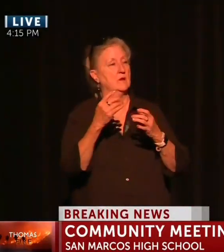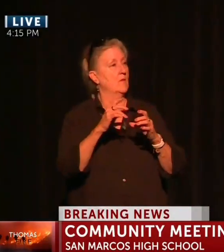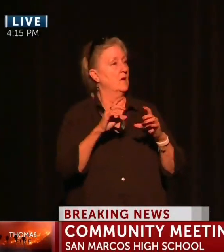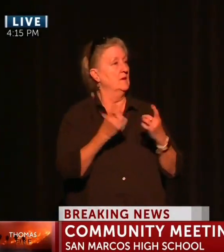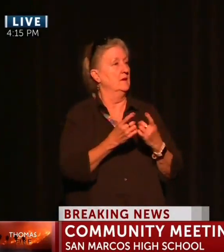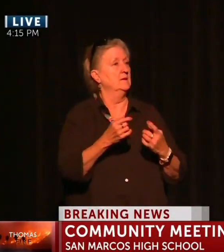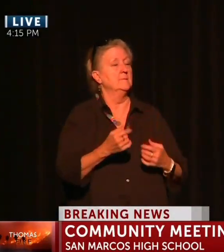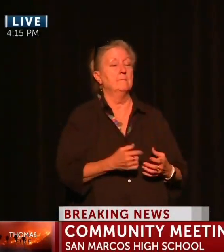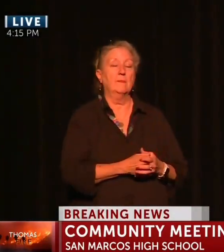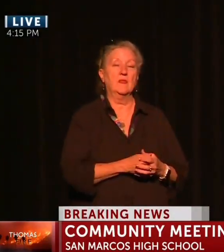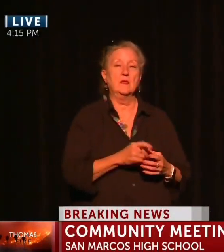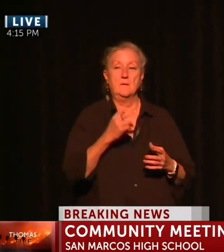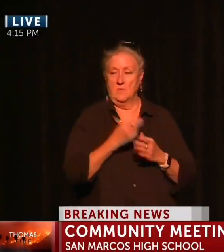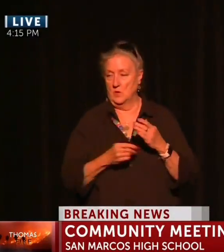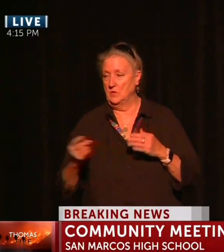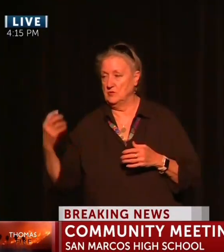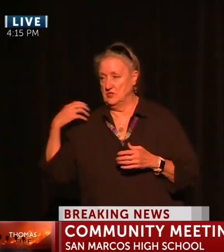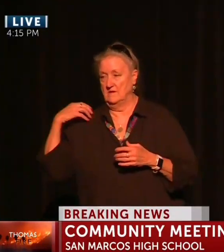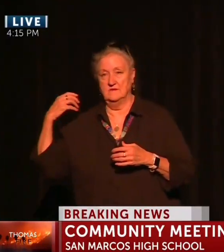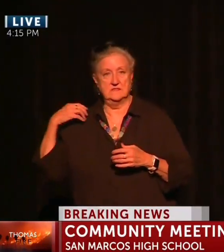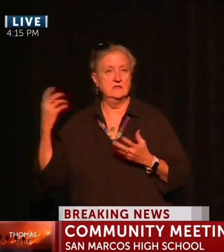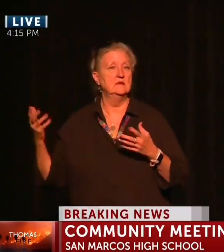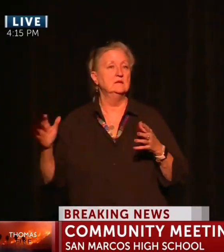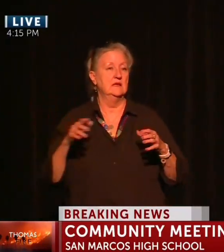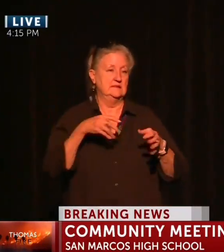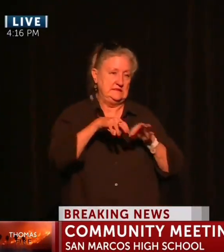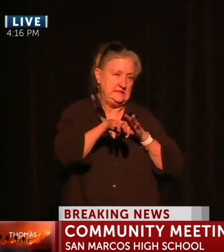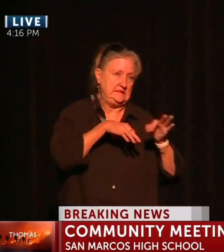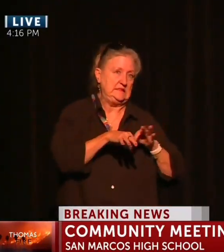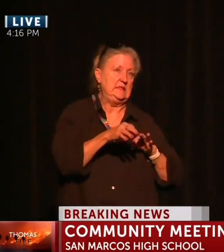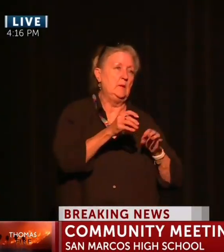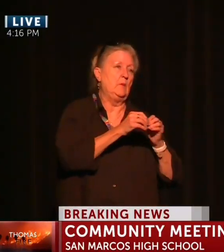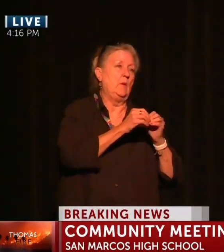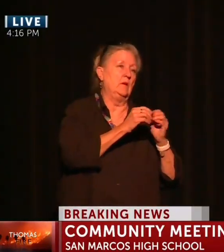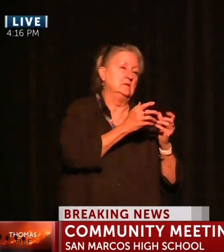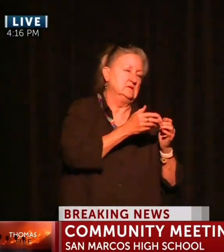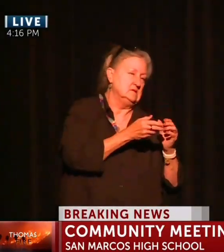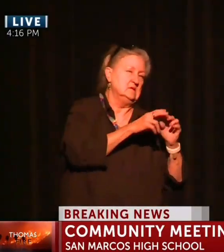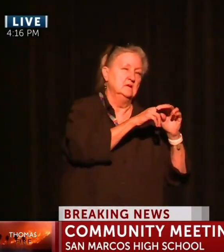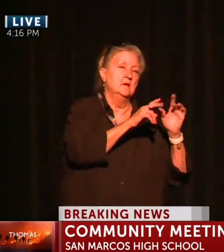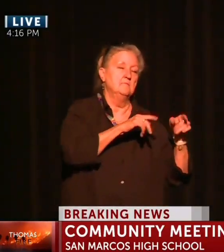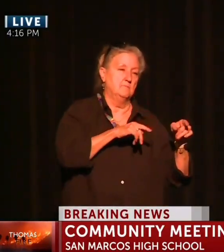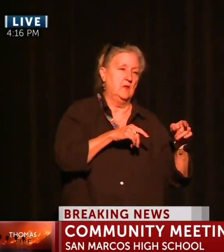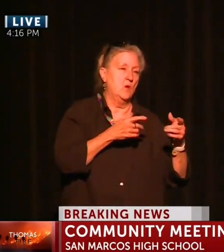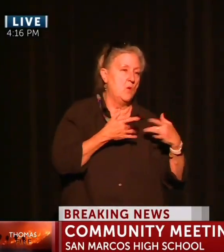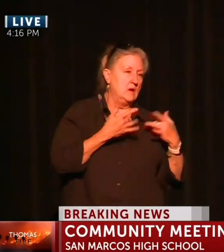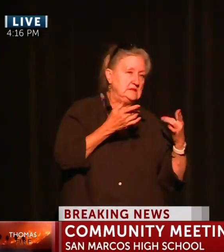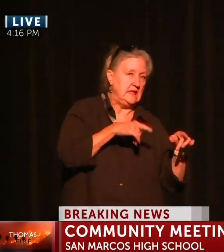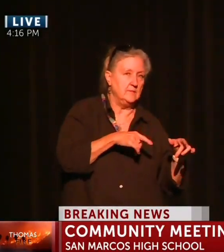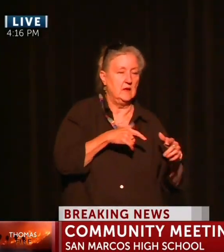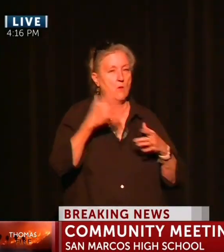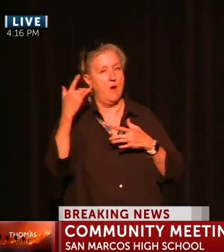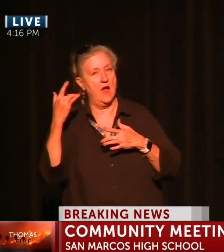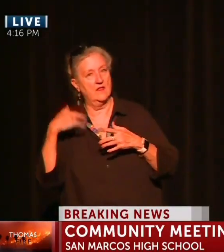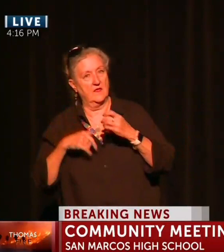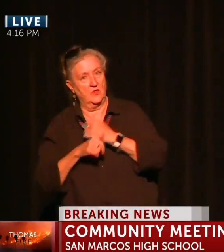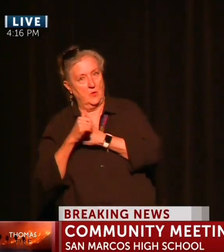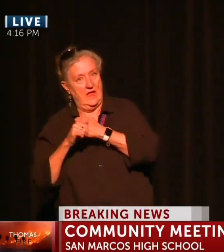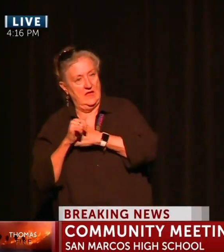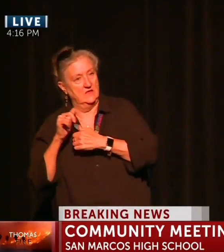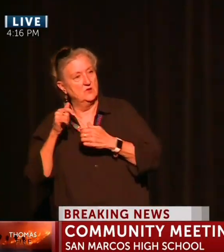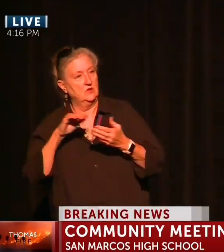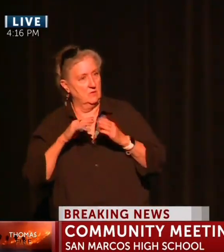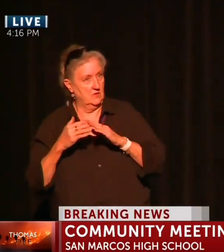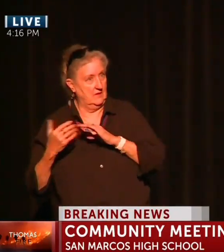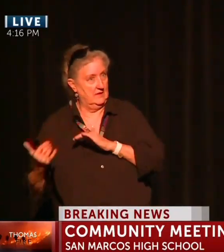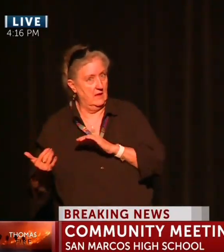what both chiefs have presented to you, a little bit more explanation on what's going on and why there is the threat to the